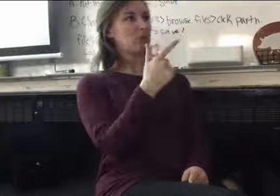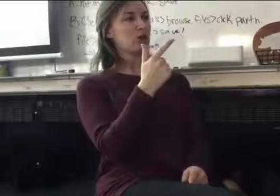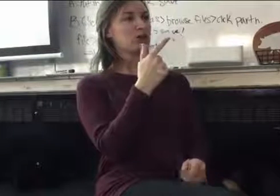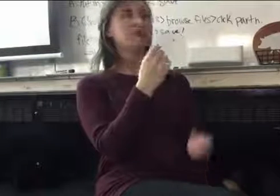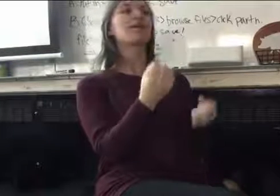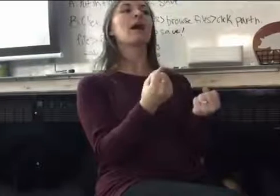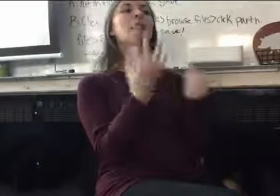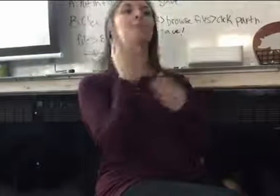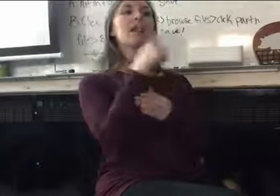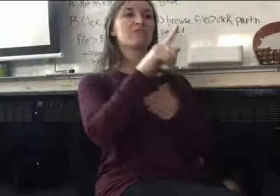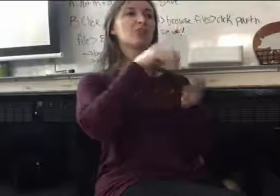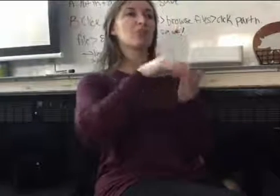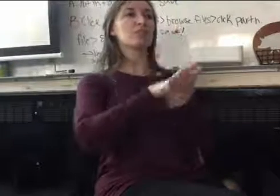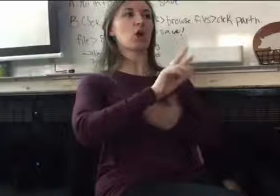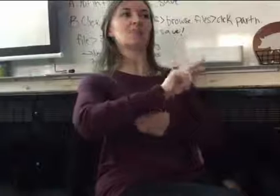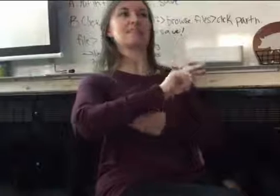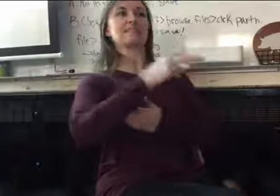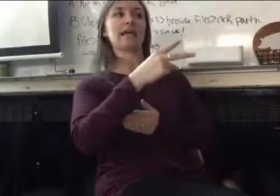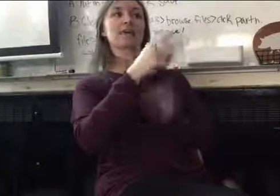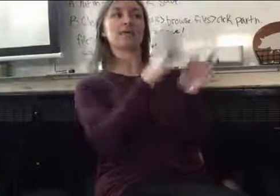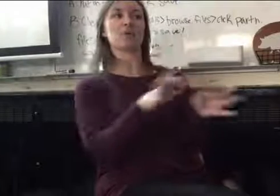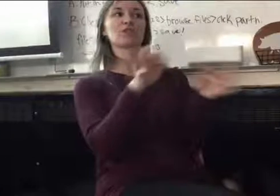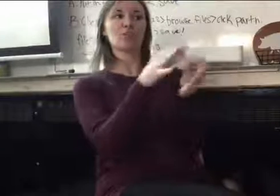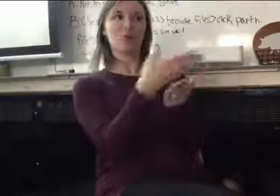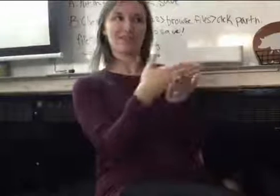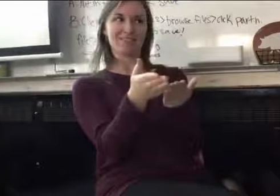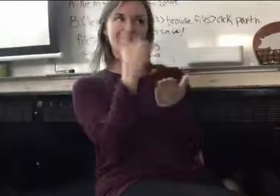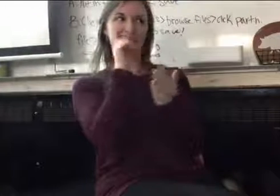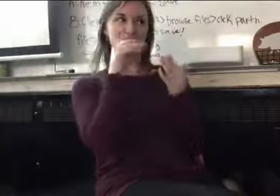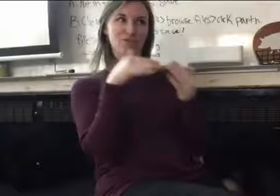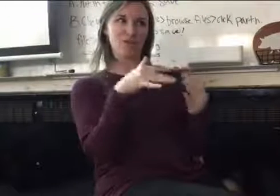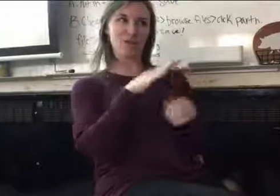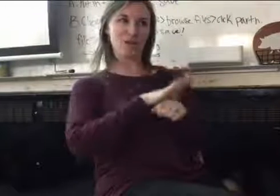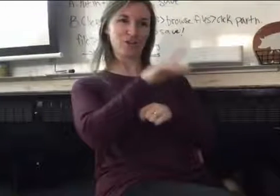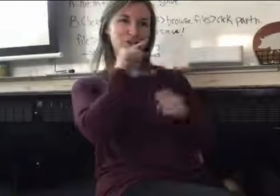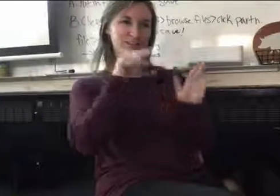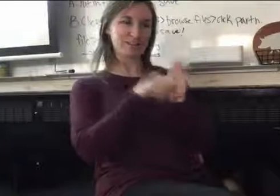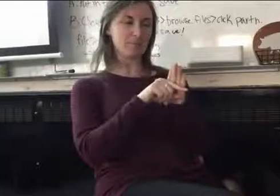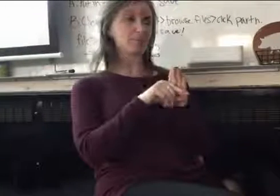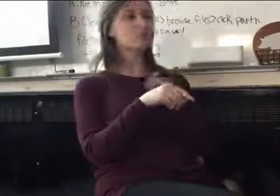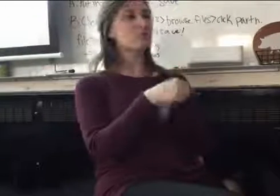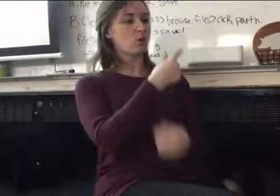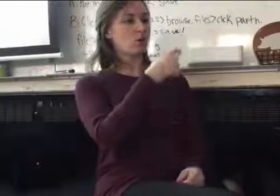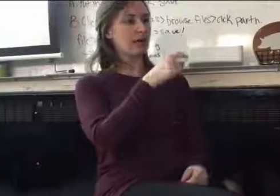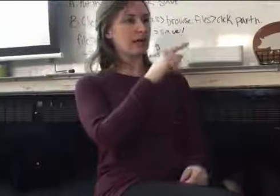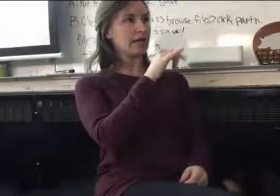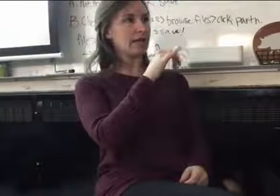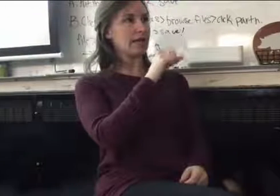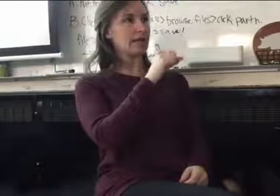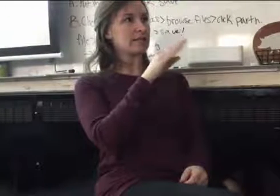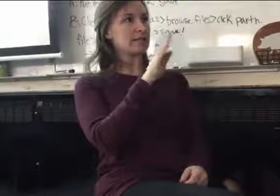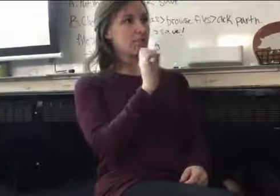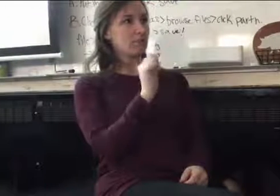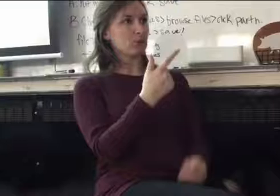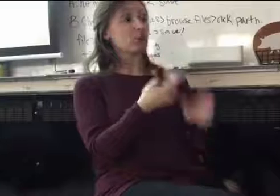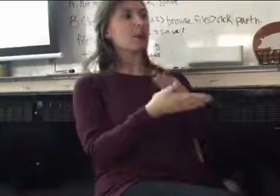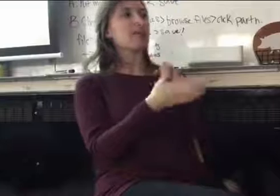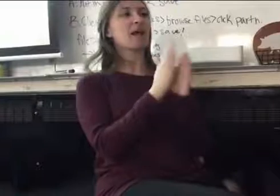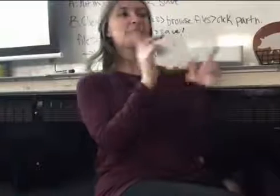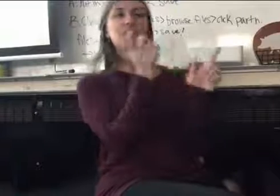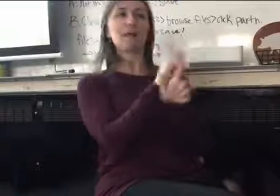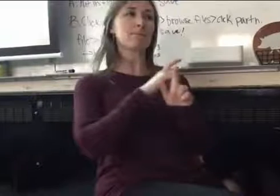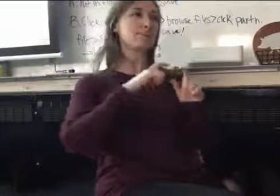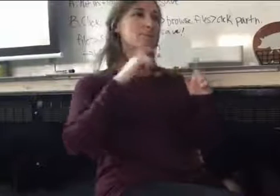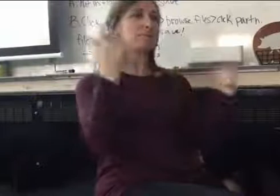most important thing in the Civil War on your guys' assignment. Now, Gettysburg becomes the biggest amount